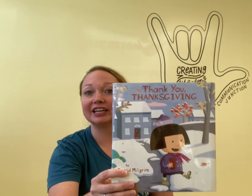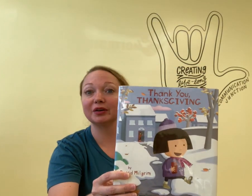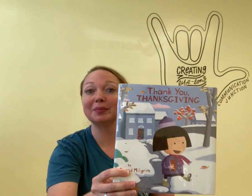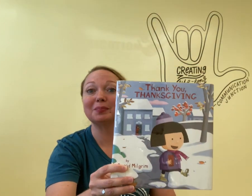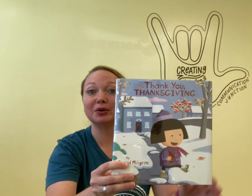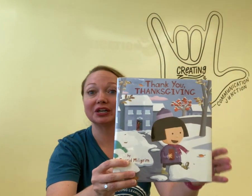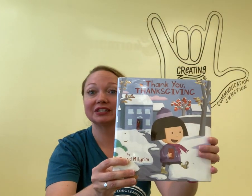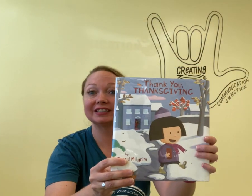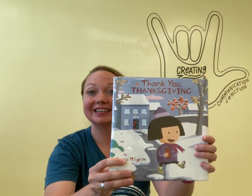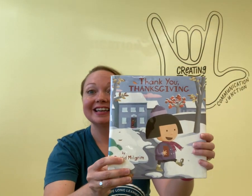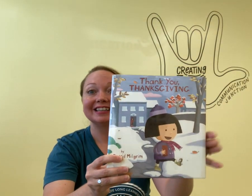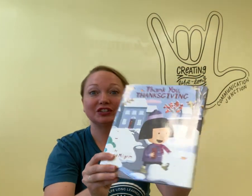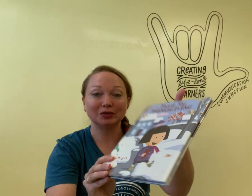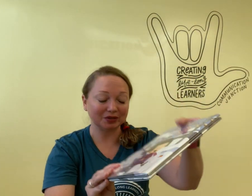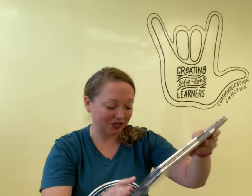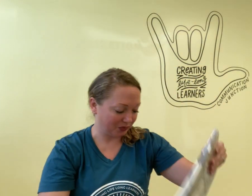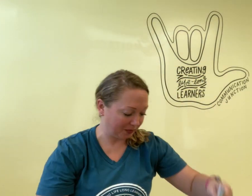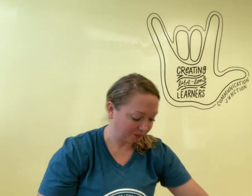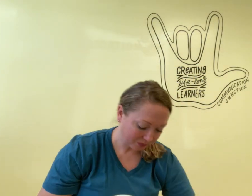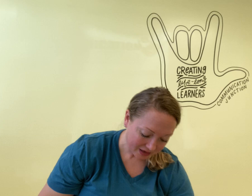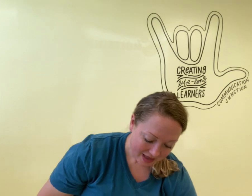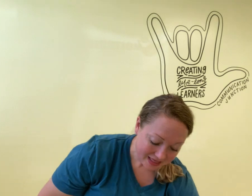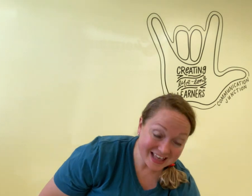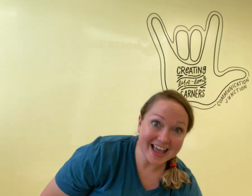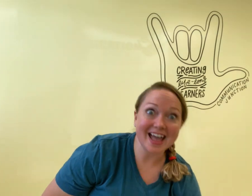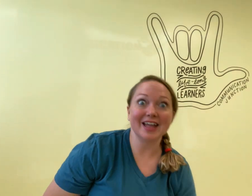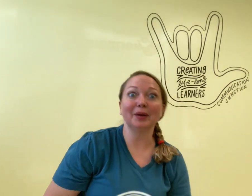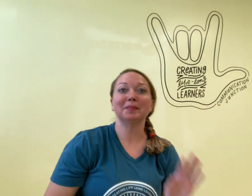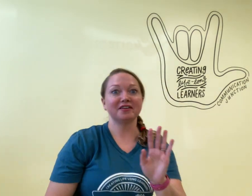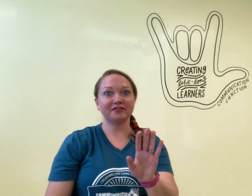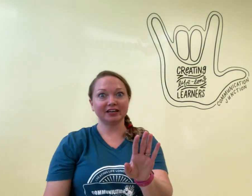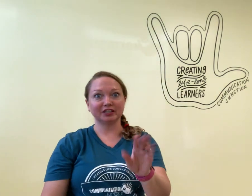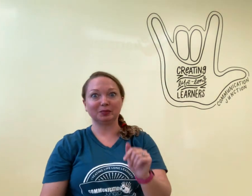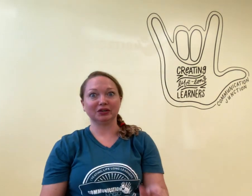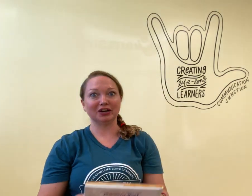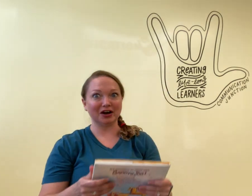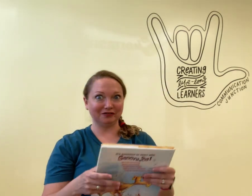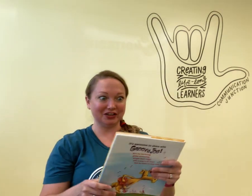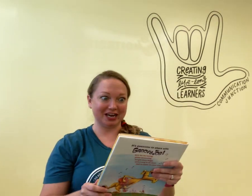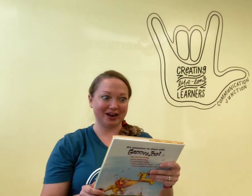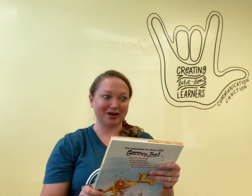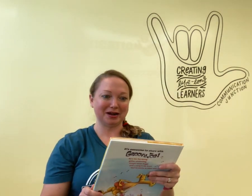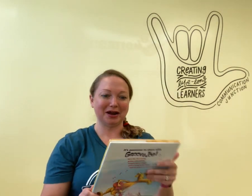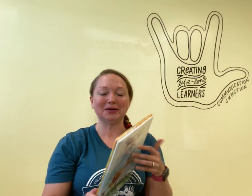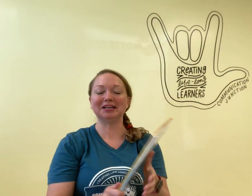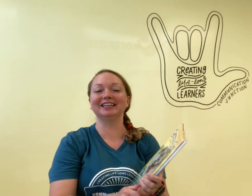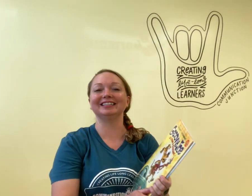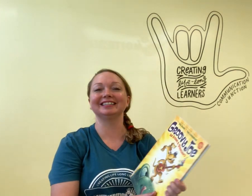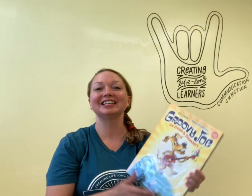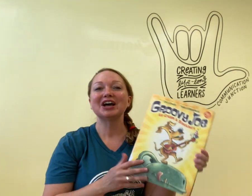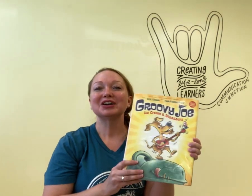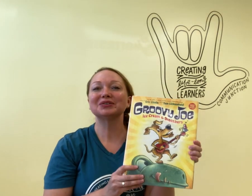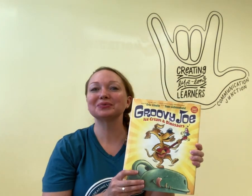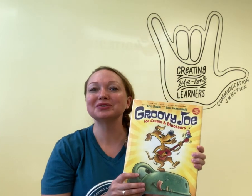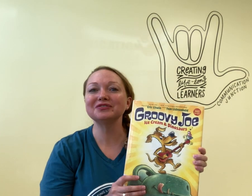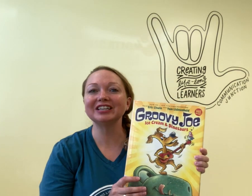Clarin Books. Super cute one. Then my funniest book of the day right now is Groovy